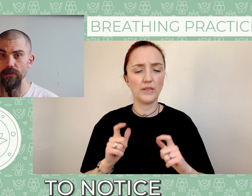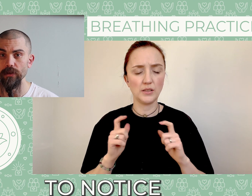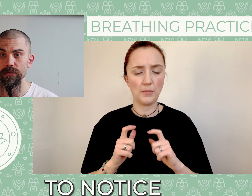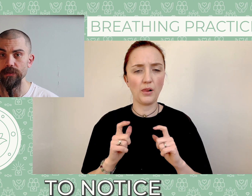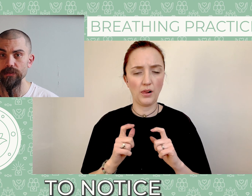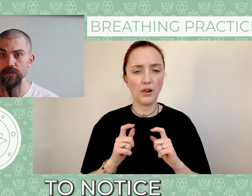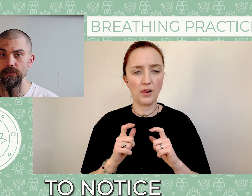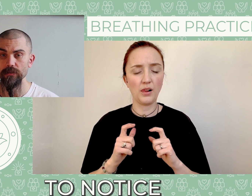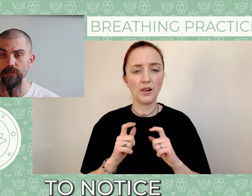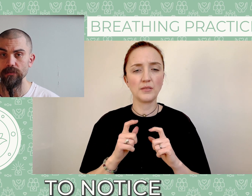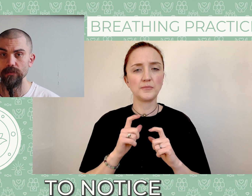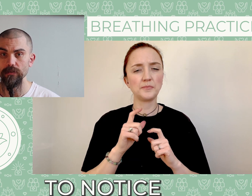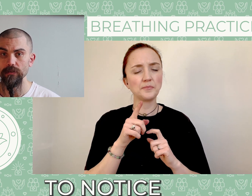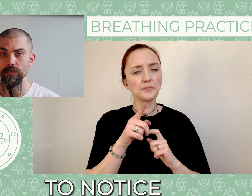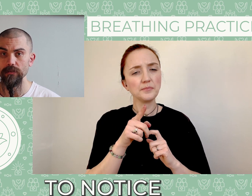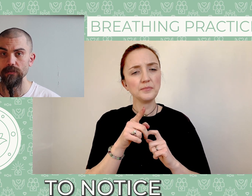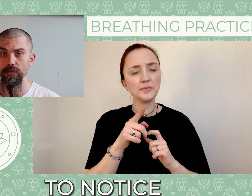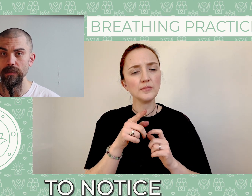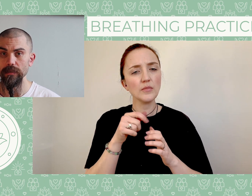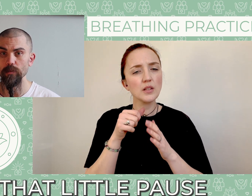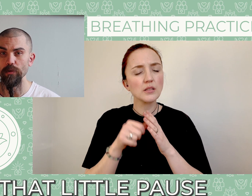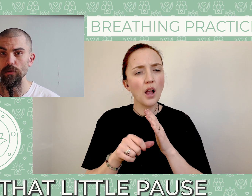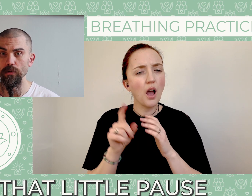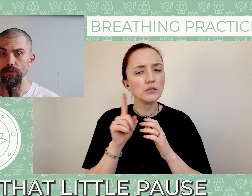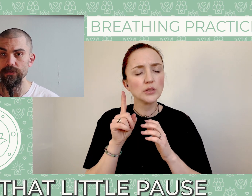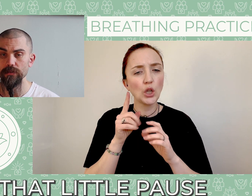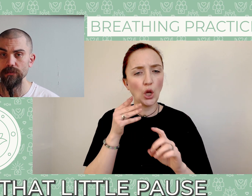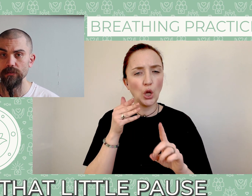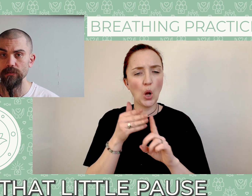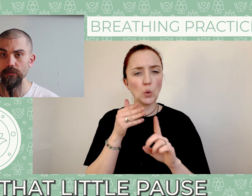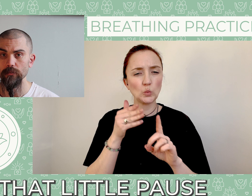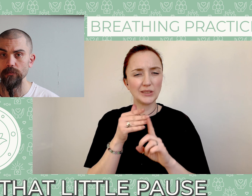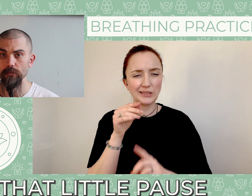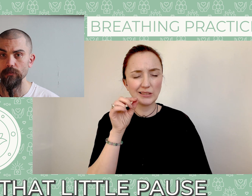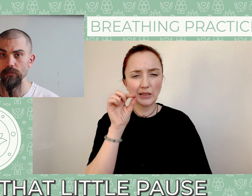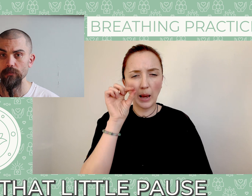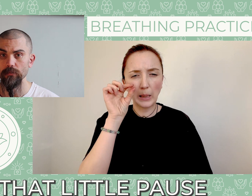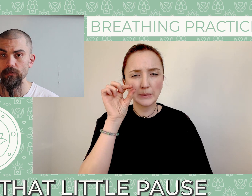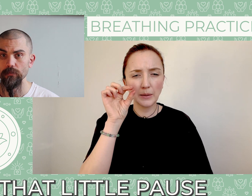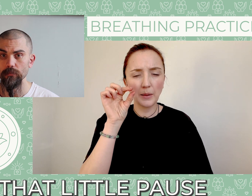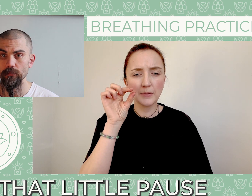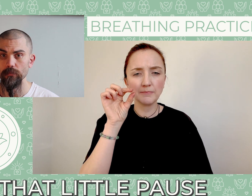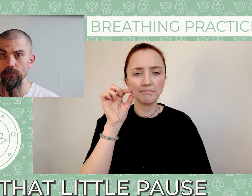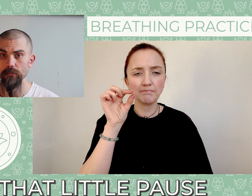starting to notice that little pause